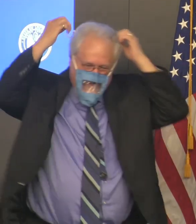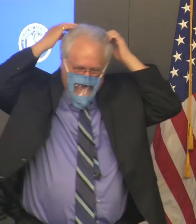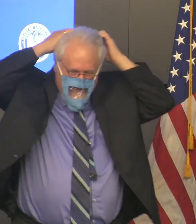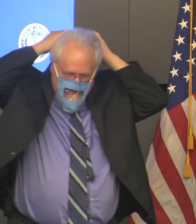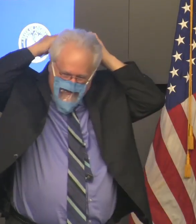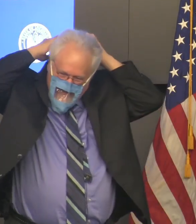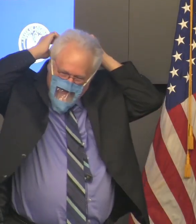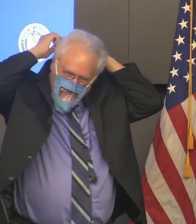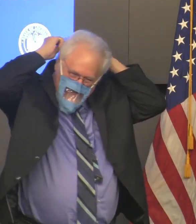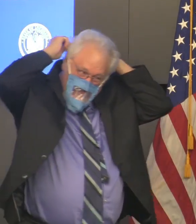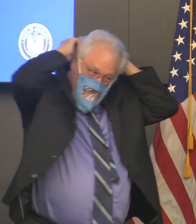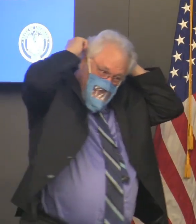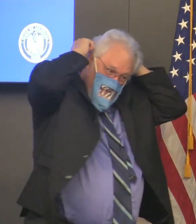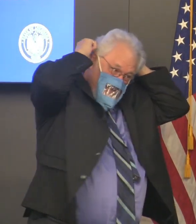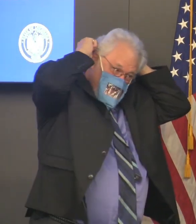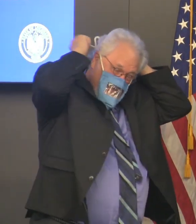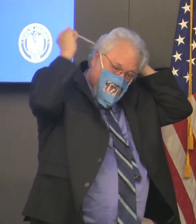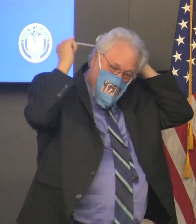being here again.